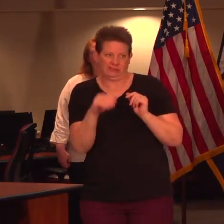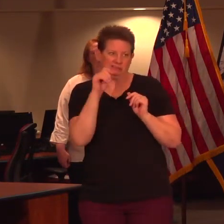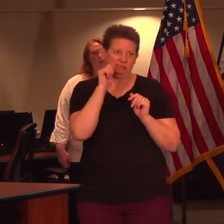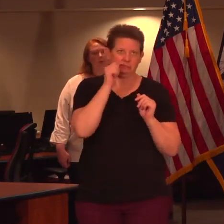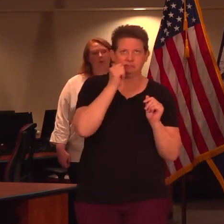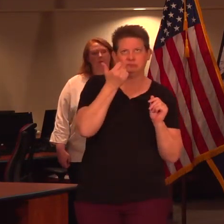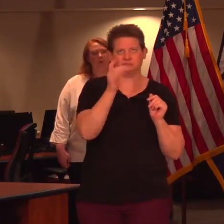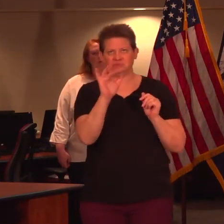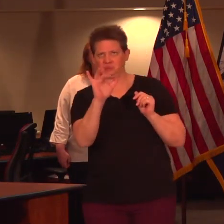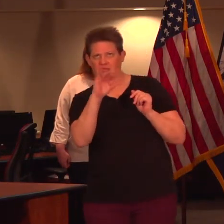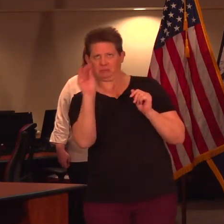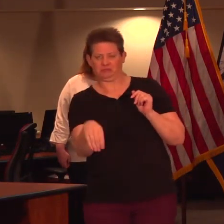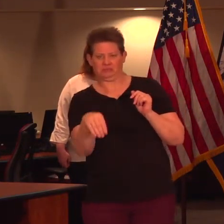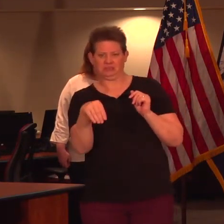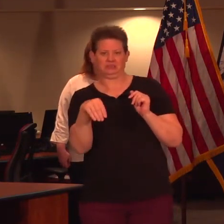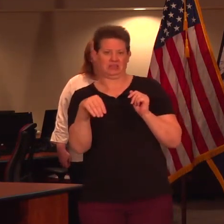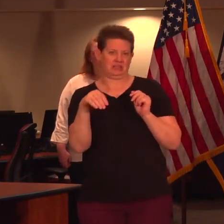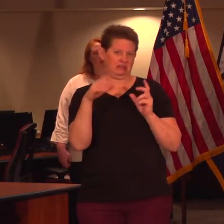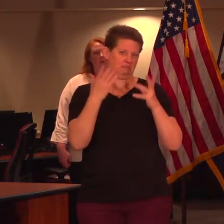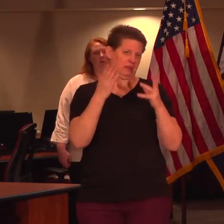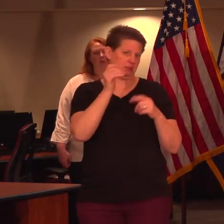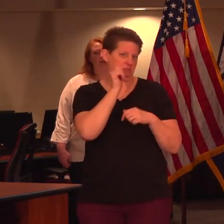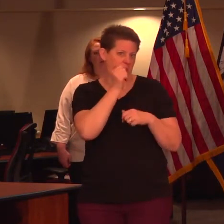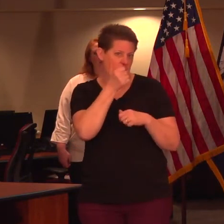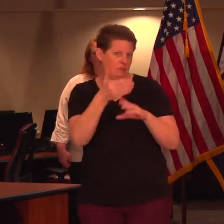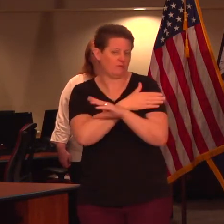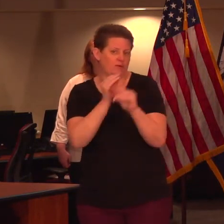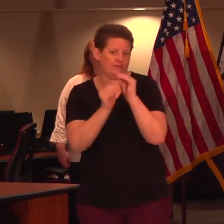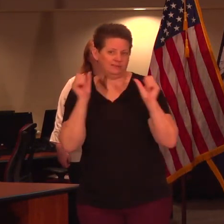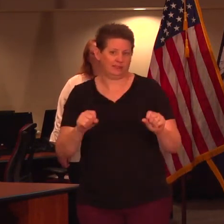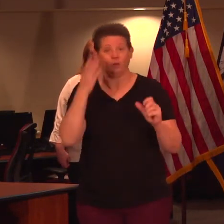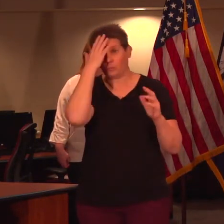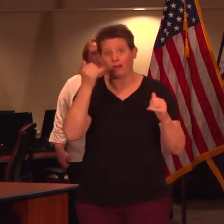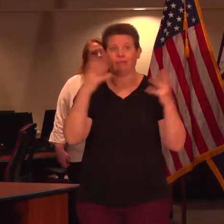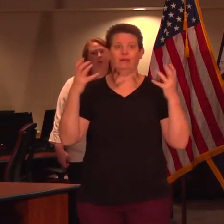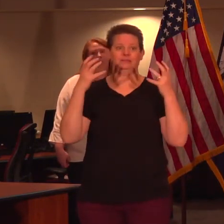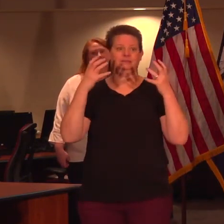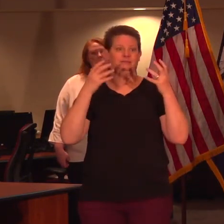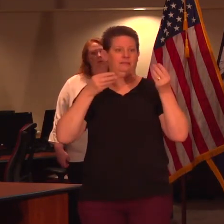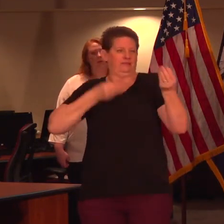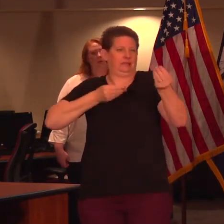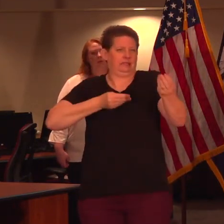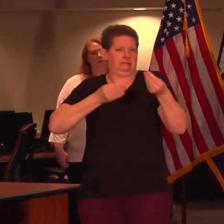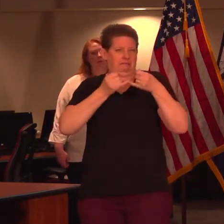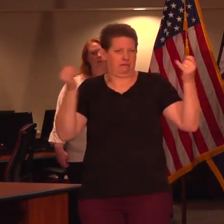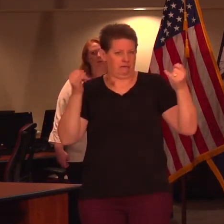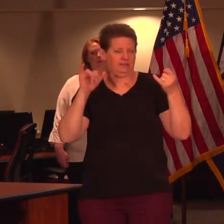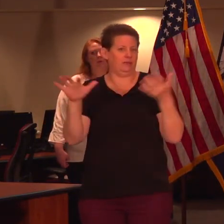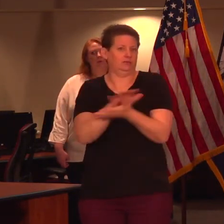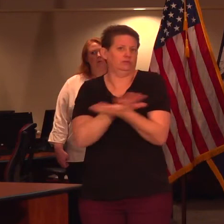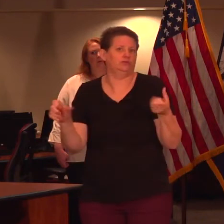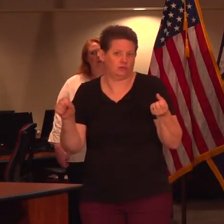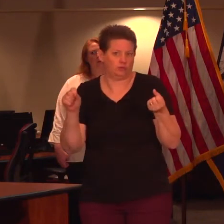or 25% or so that may take into tomorrow. They had a lot of transmission lines that actually were